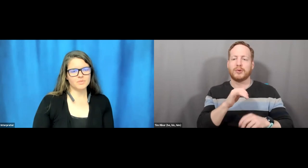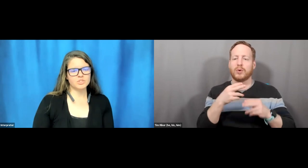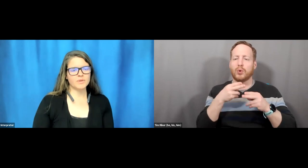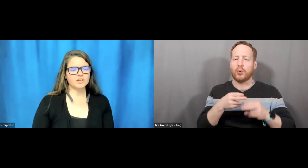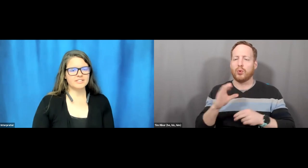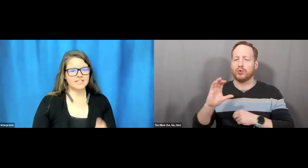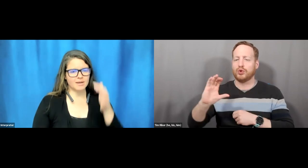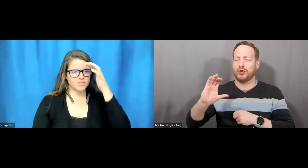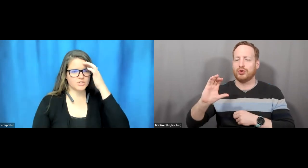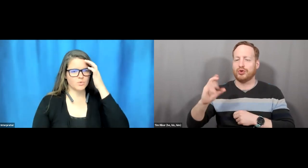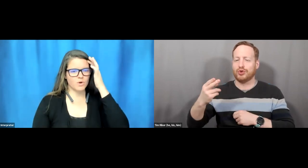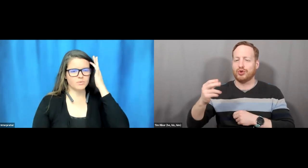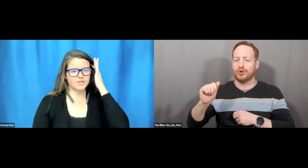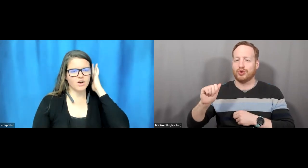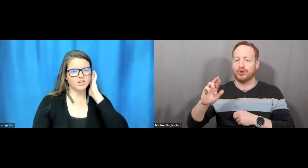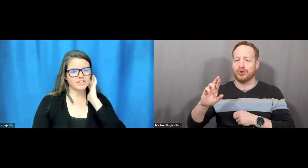So we could establish what would be called a